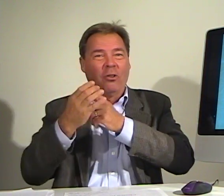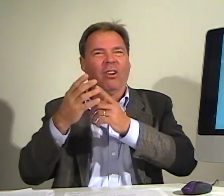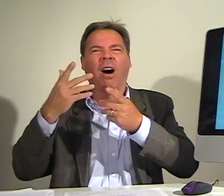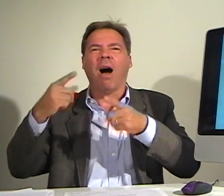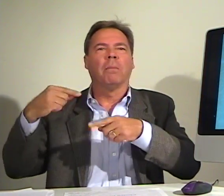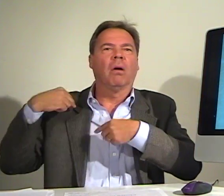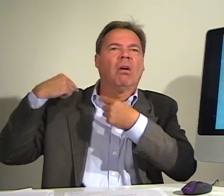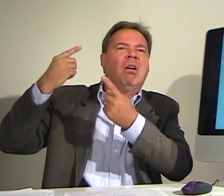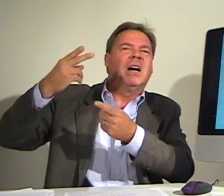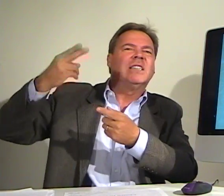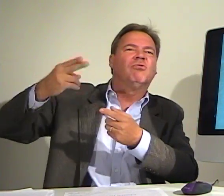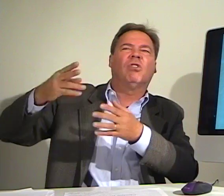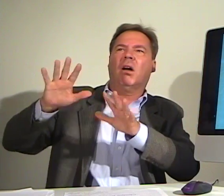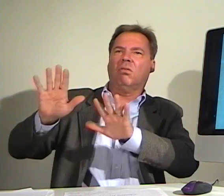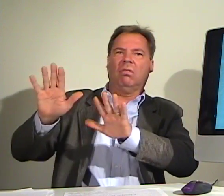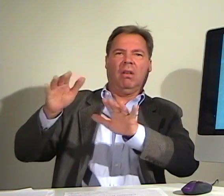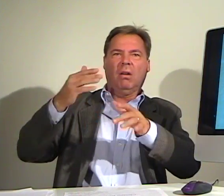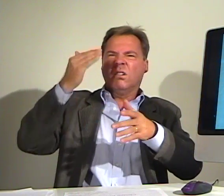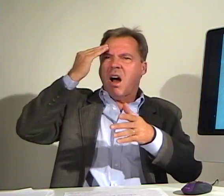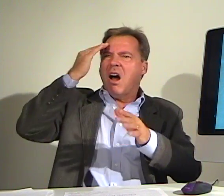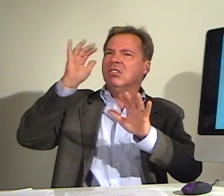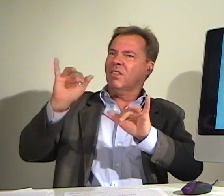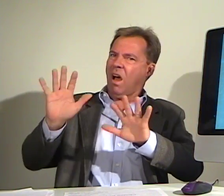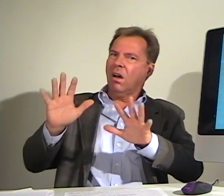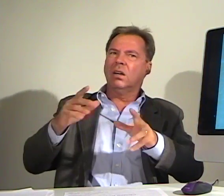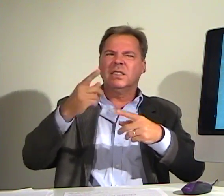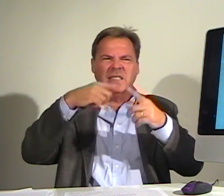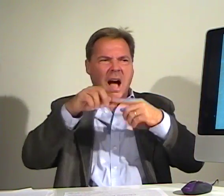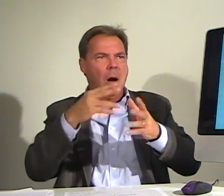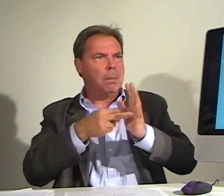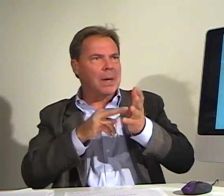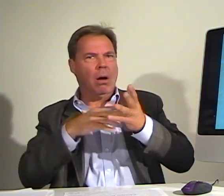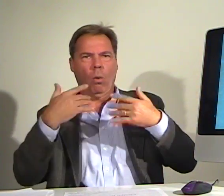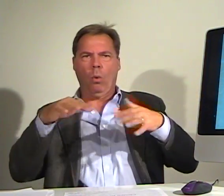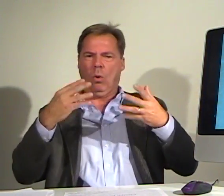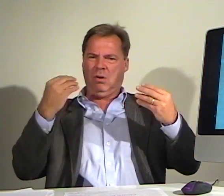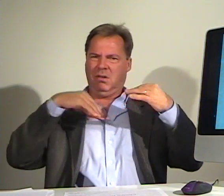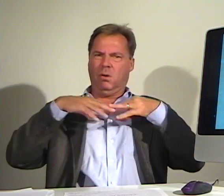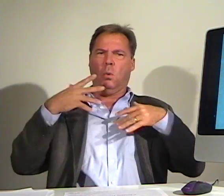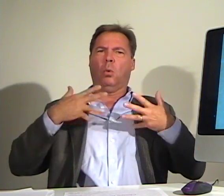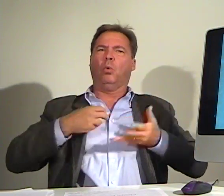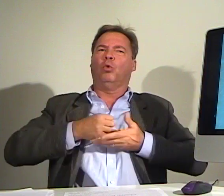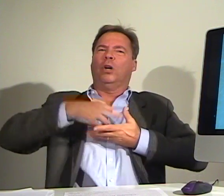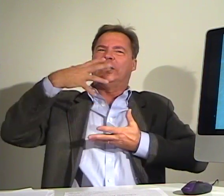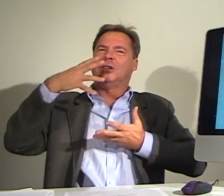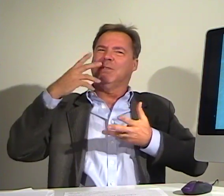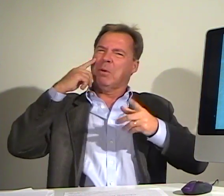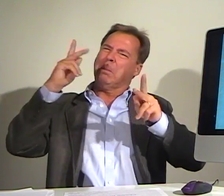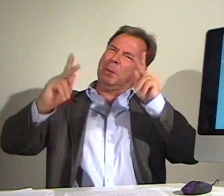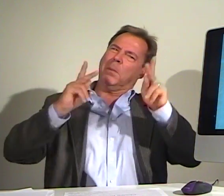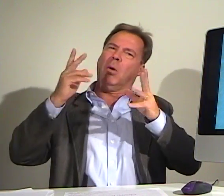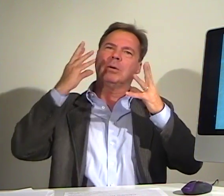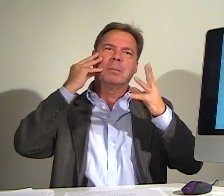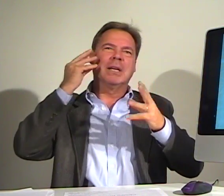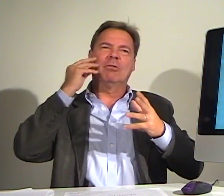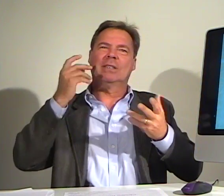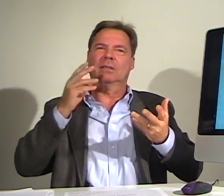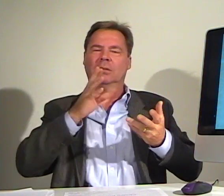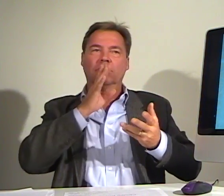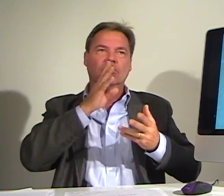more about deaf culture and just the history of deaf individuals and how sign language came to be. All of that is just a